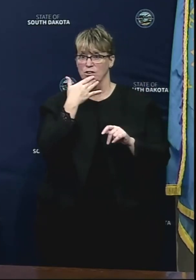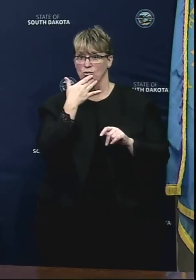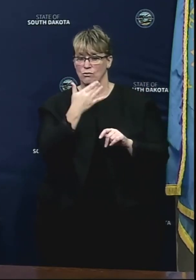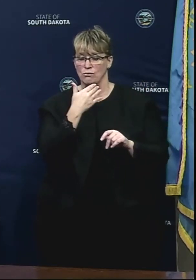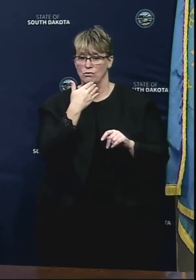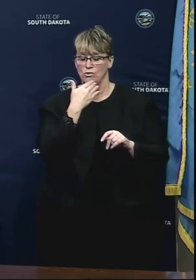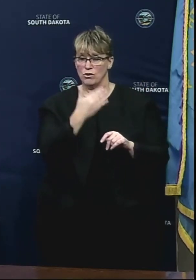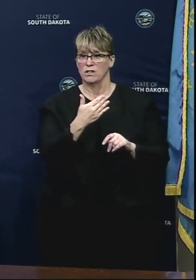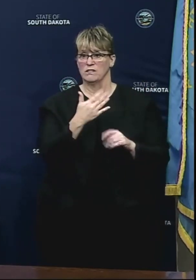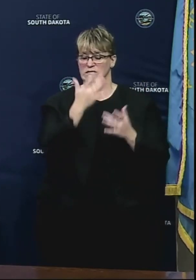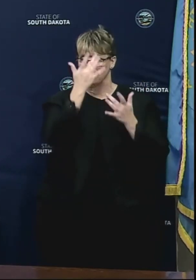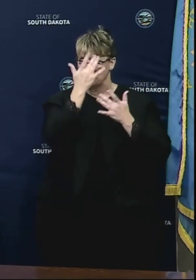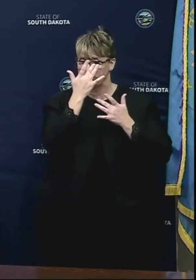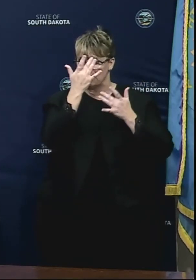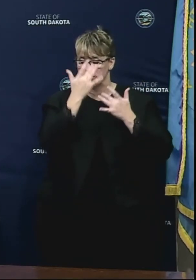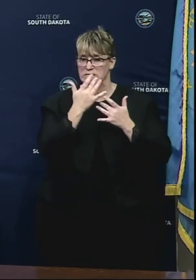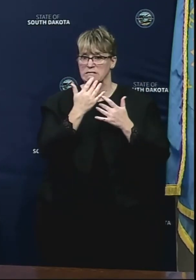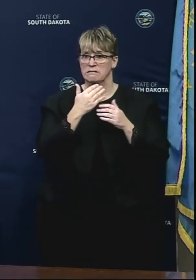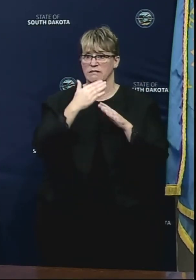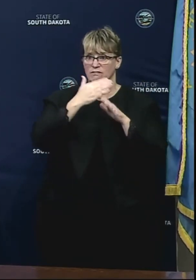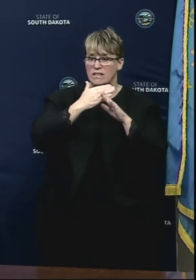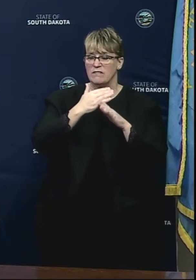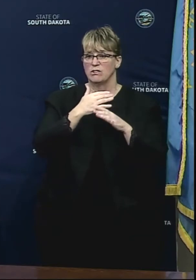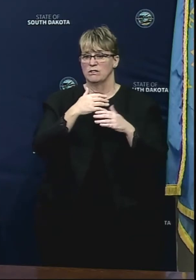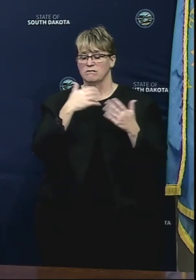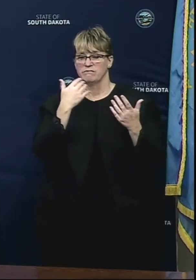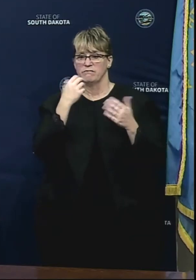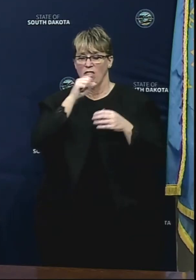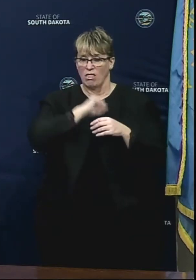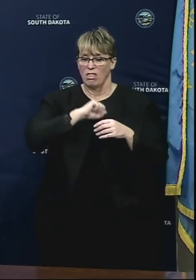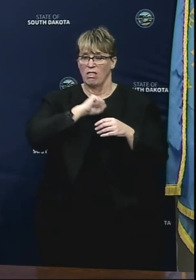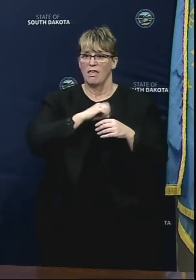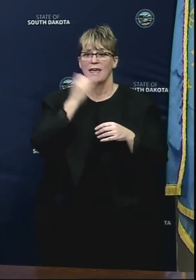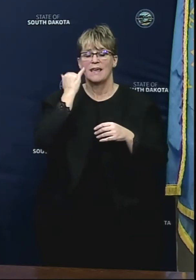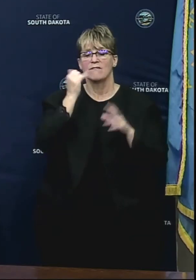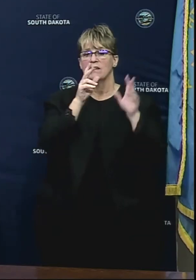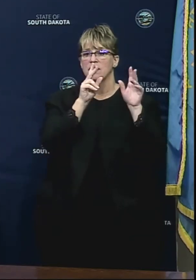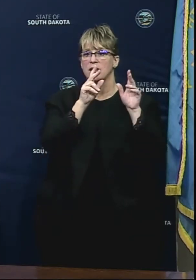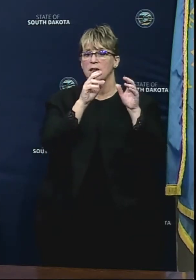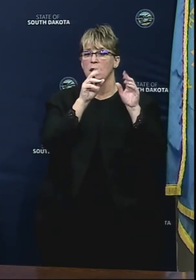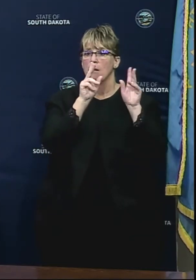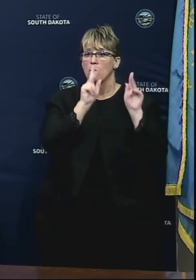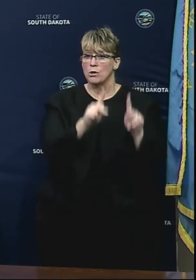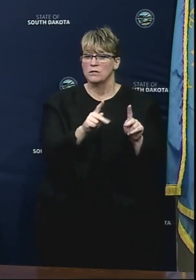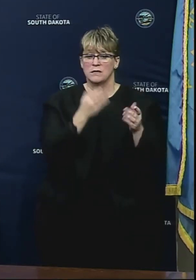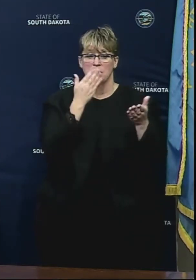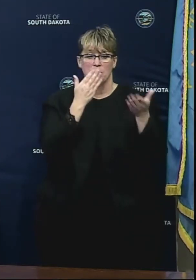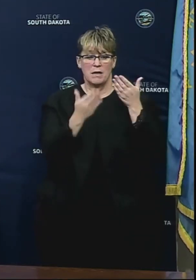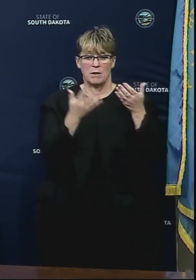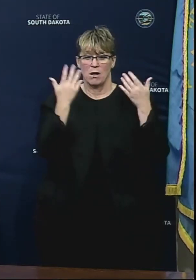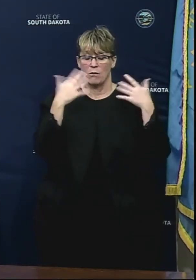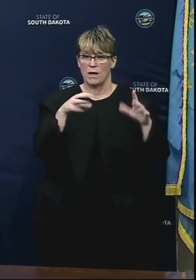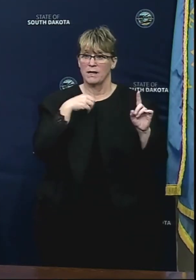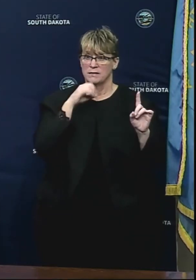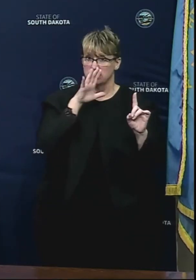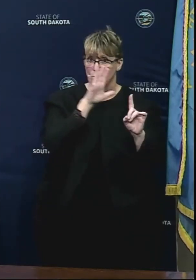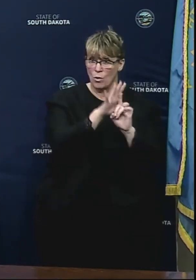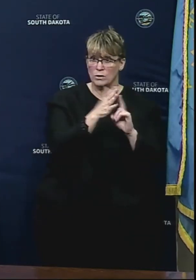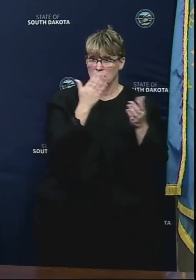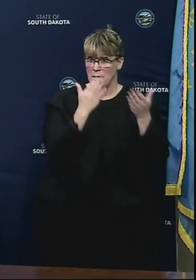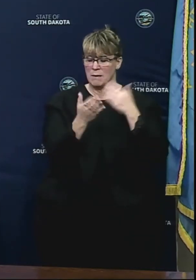is because as the governor mentioned, an individual may have already been